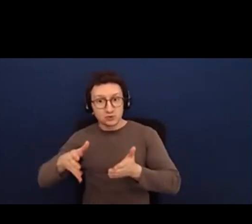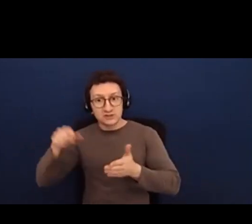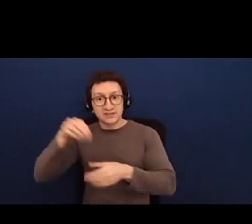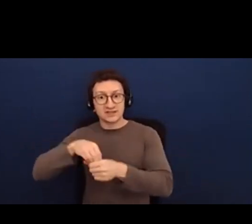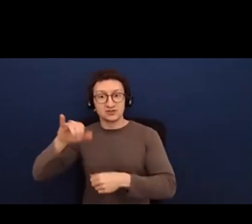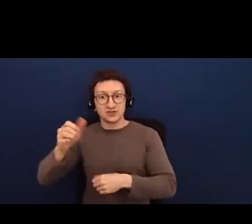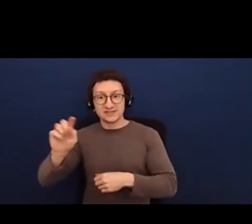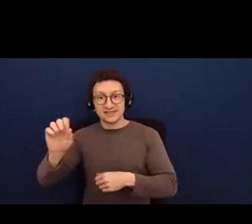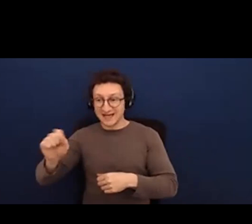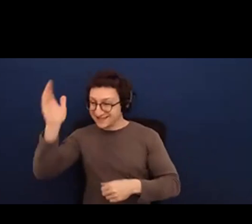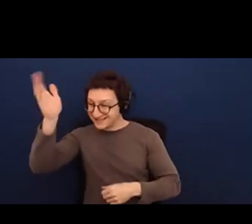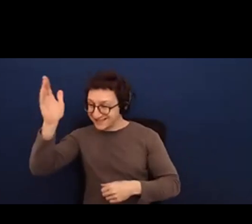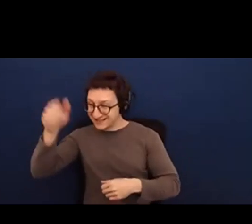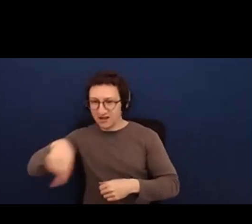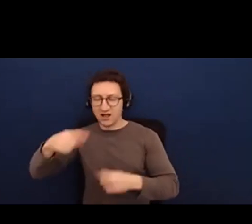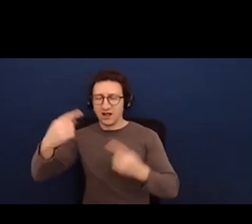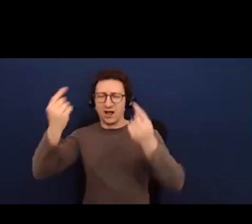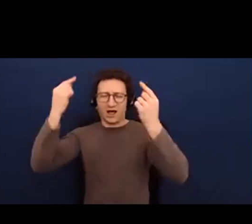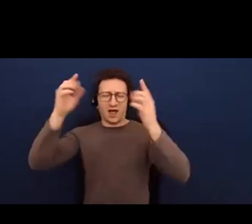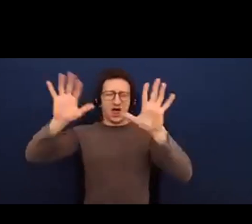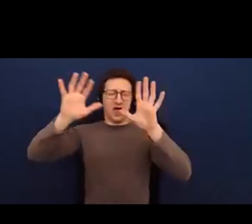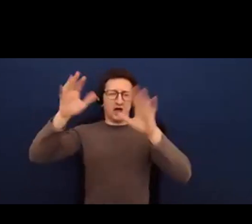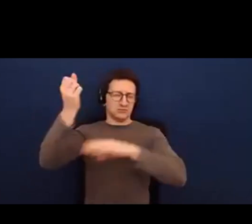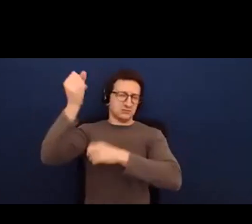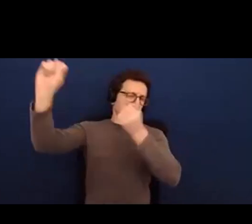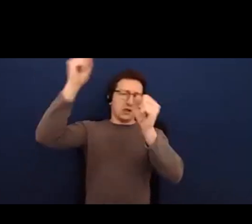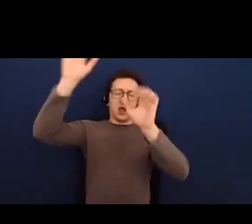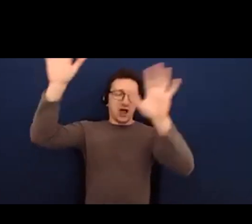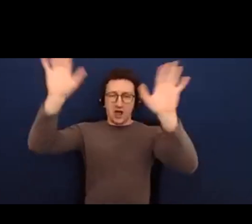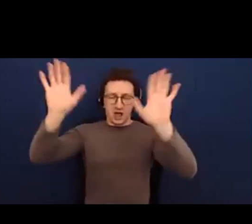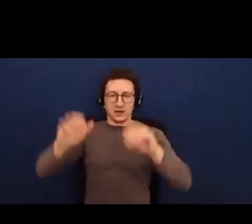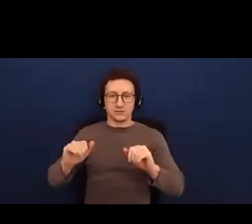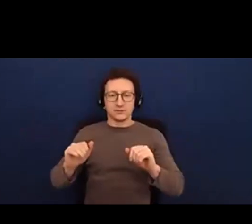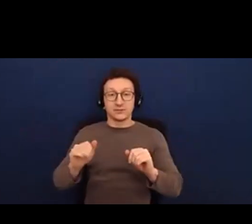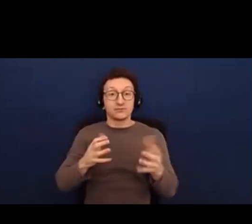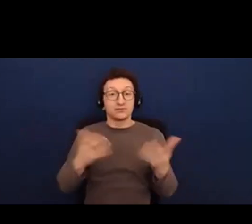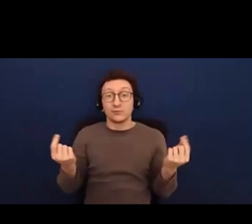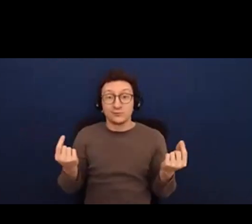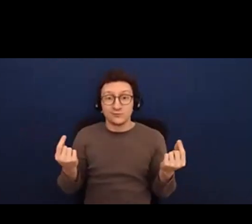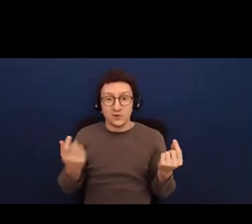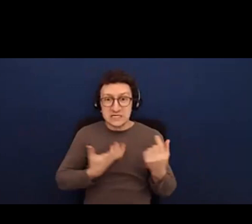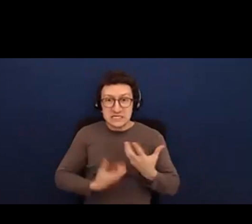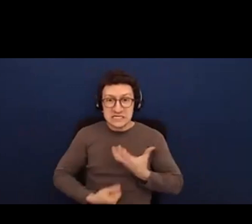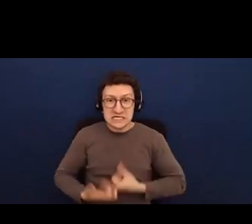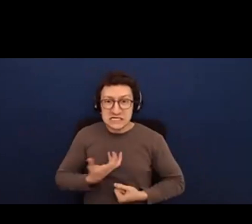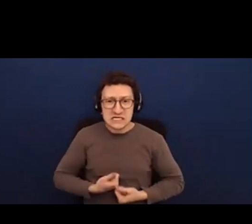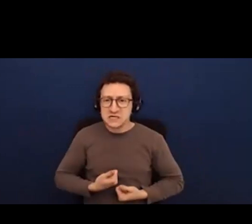And if that was the case, where was he going to put them but in the diary? So the diary